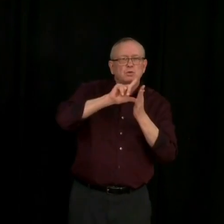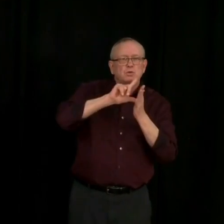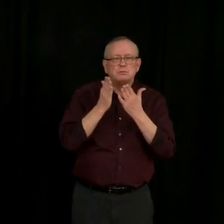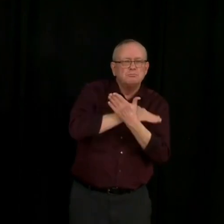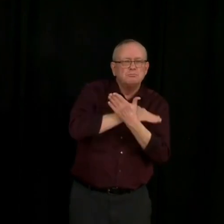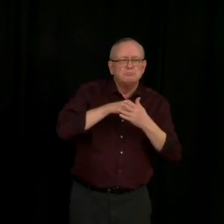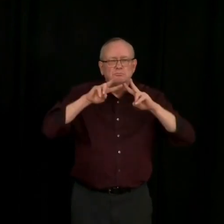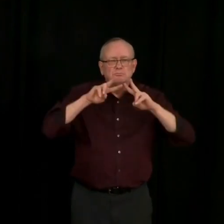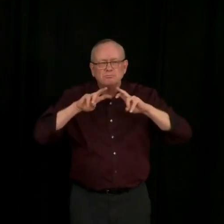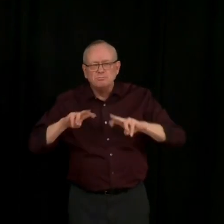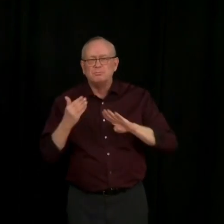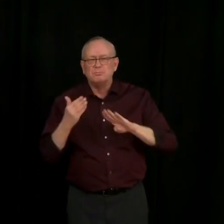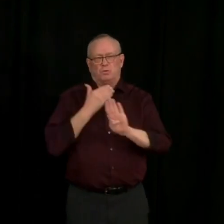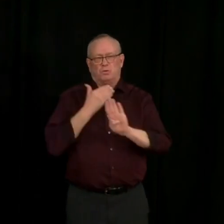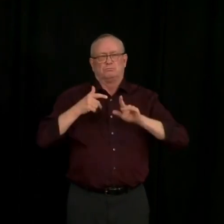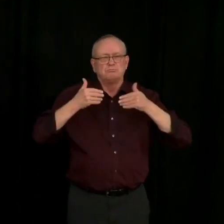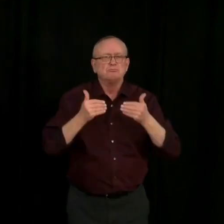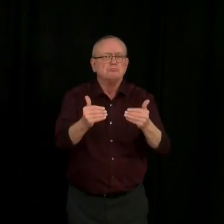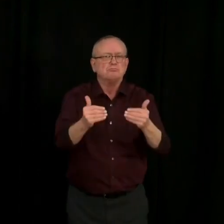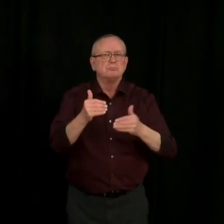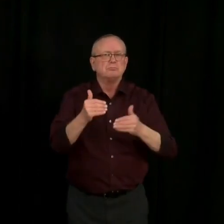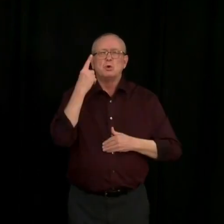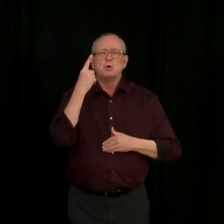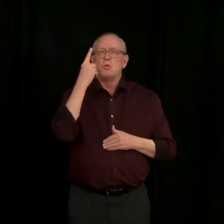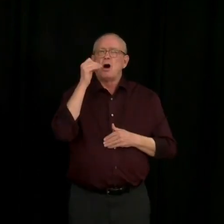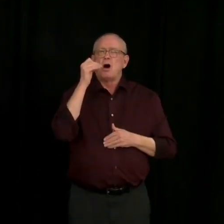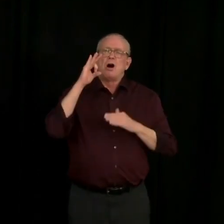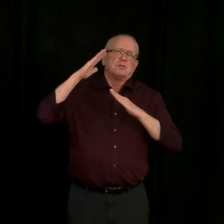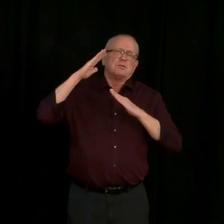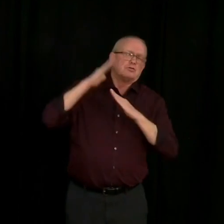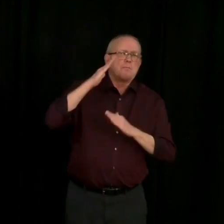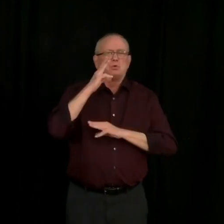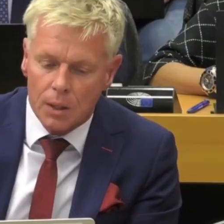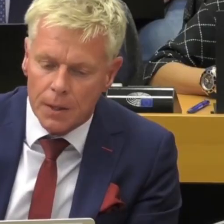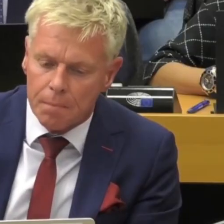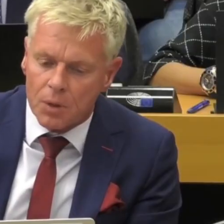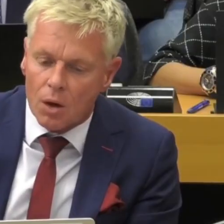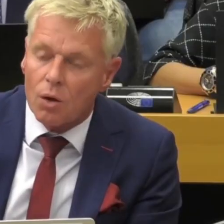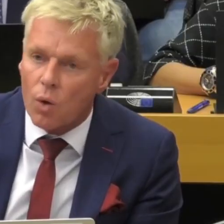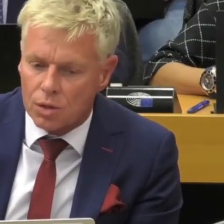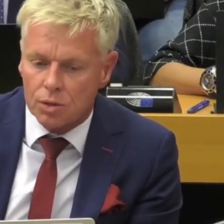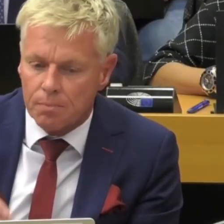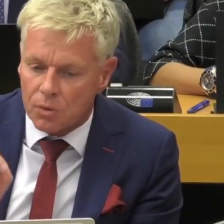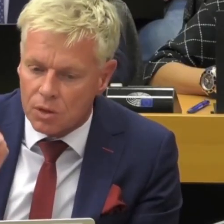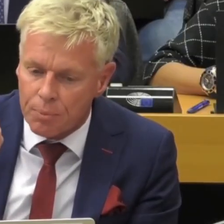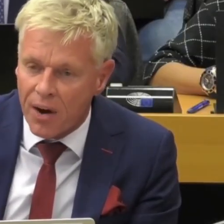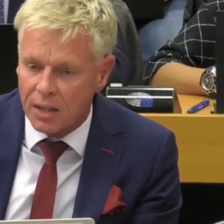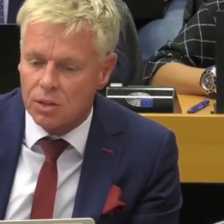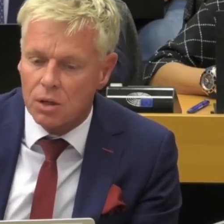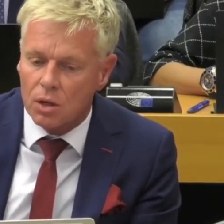Both of the vaccines we are using went through a rigorous testing and Health Canada approval process. Was